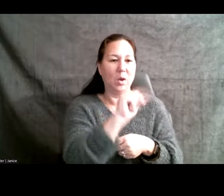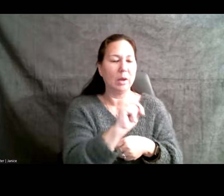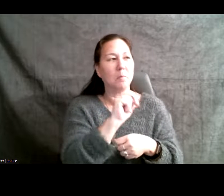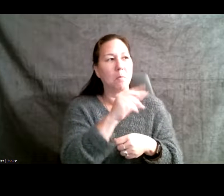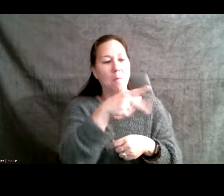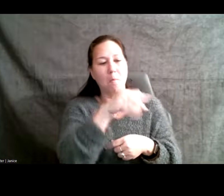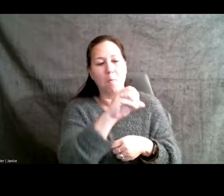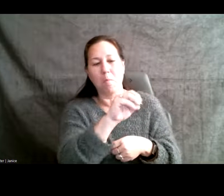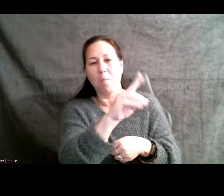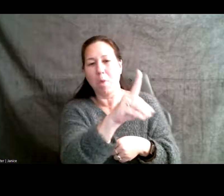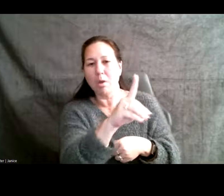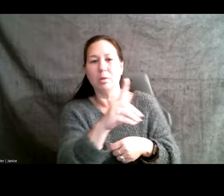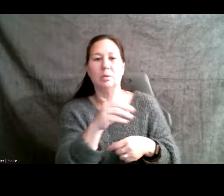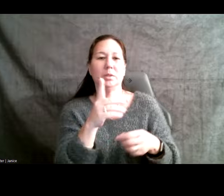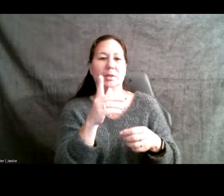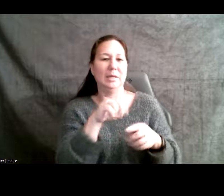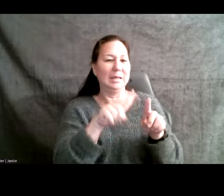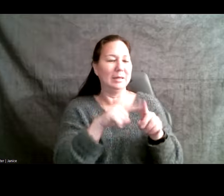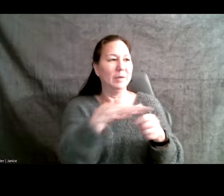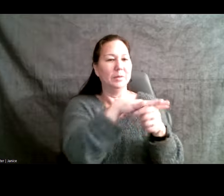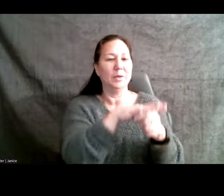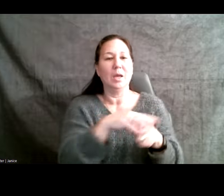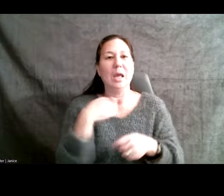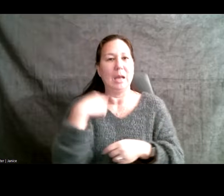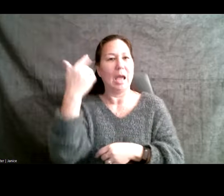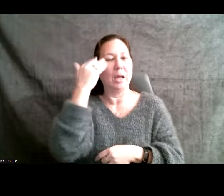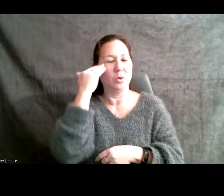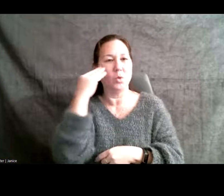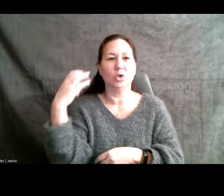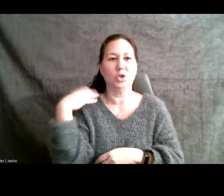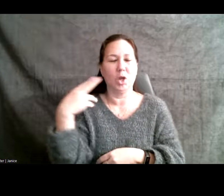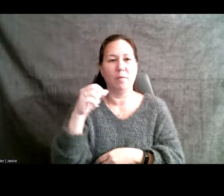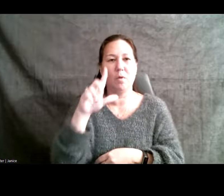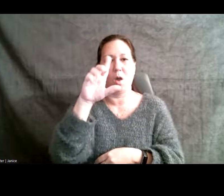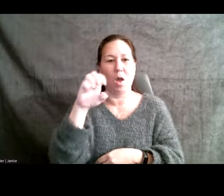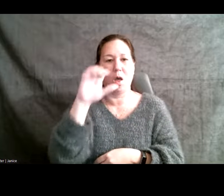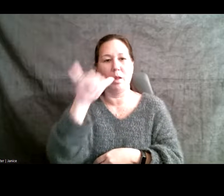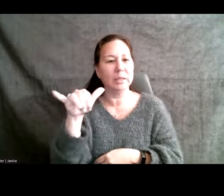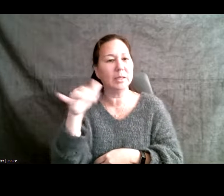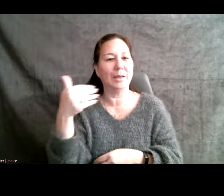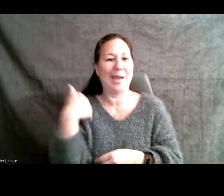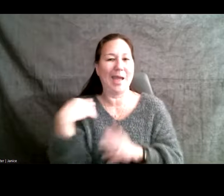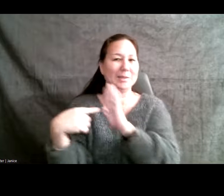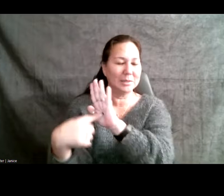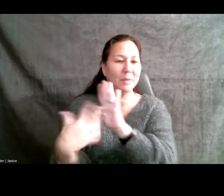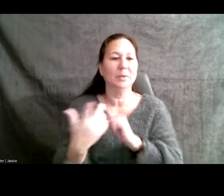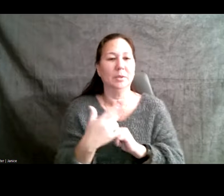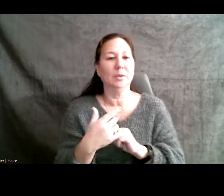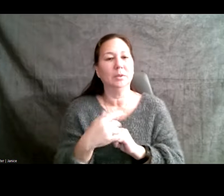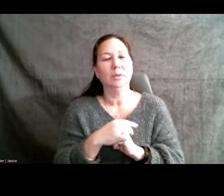from my perspective. And I'm sure Chief Hawley has some information on that, just for an example of sort of what that looked